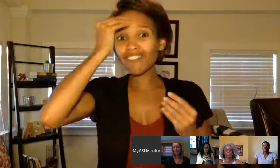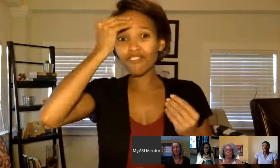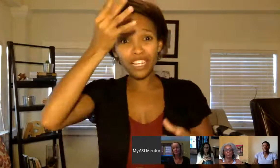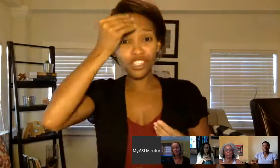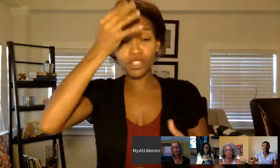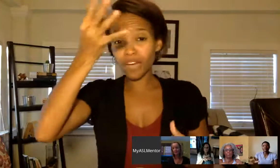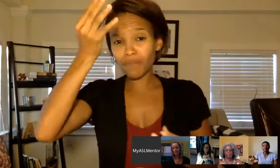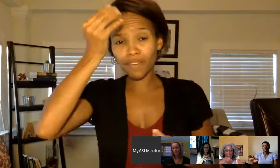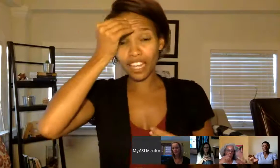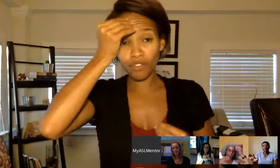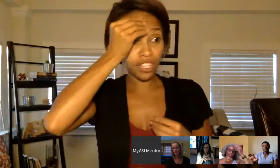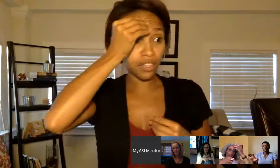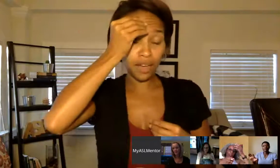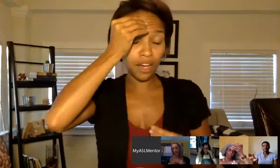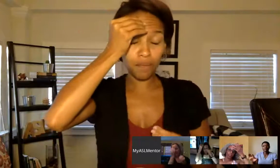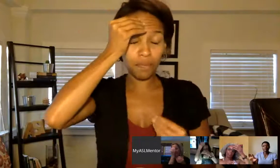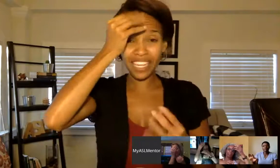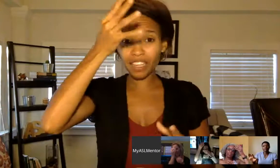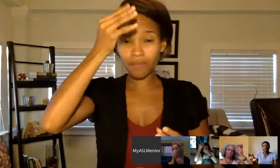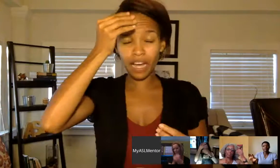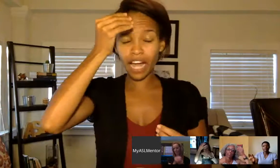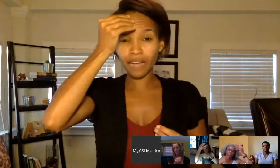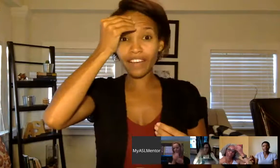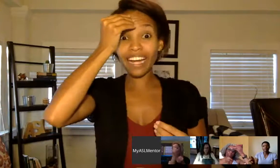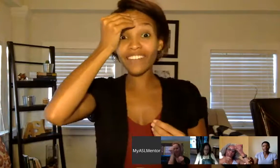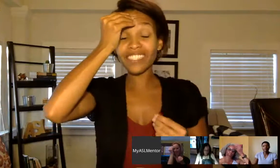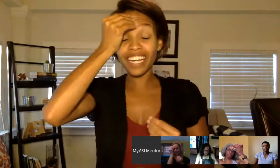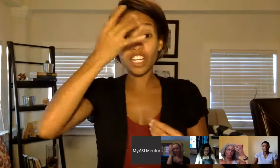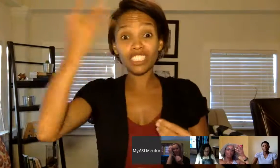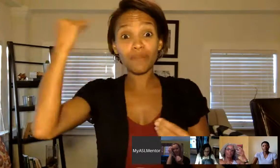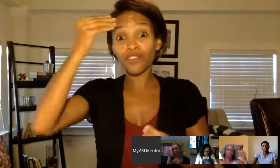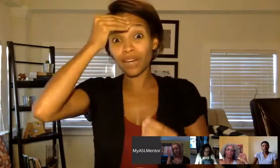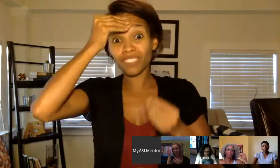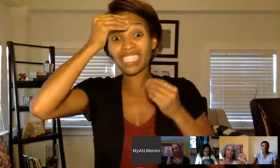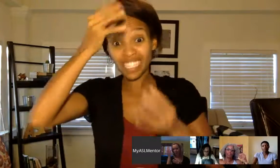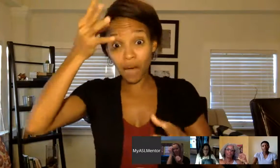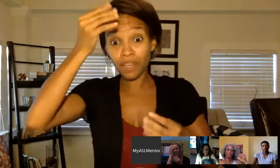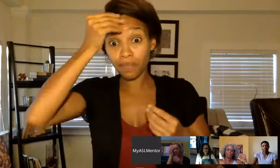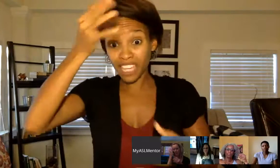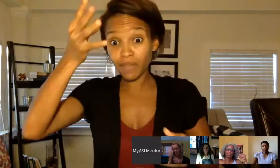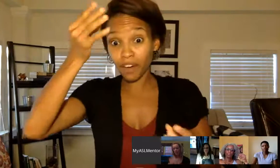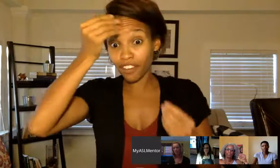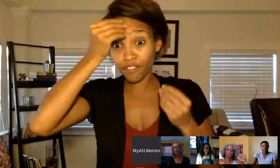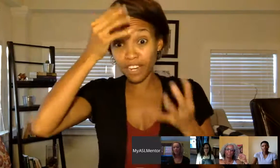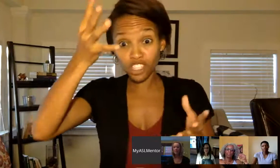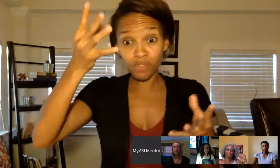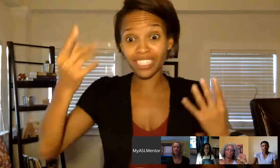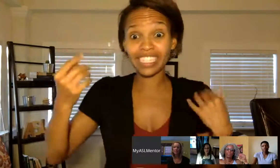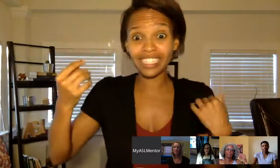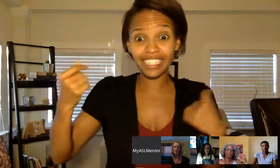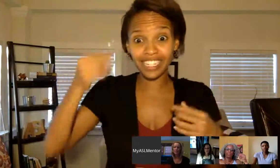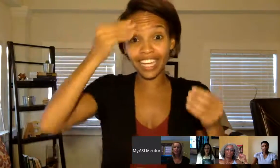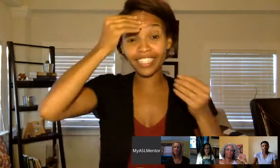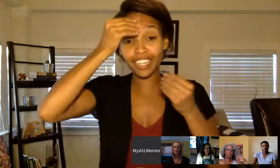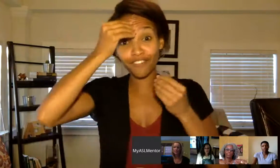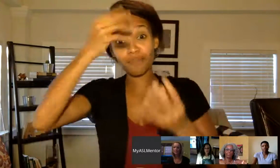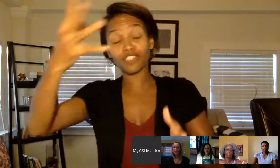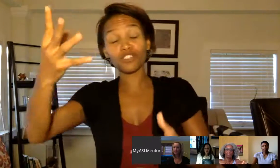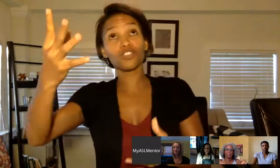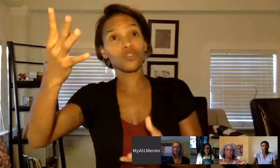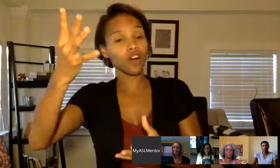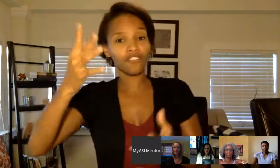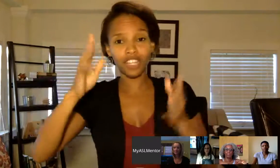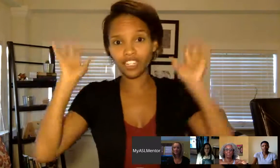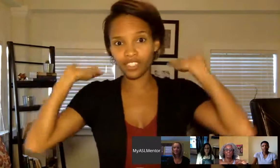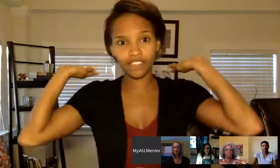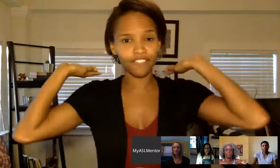And information's, I'm getting really picky. I decided a long time ago that I was going to stop being picky about information because I see it signed information